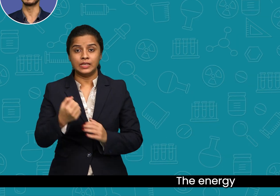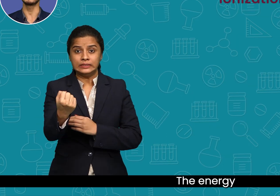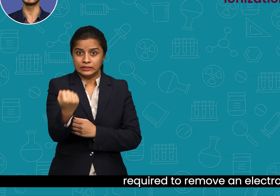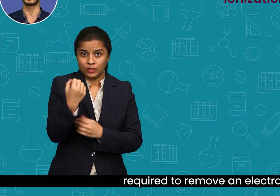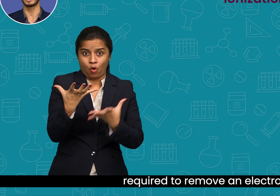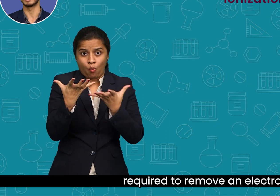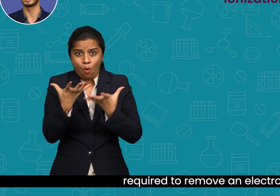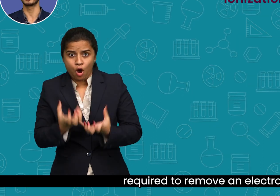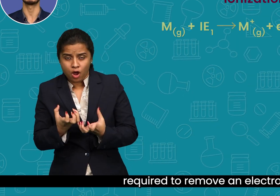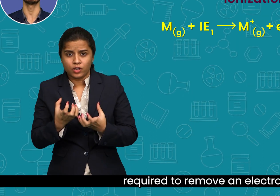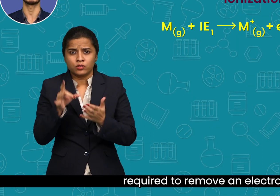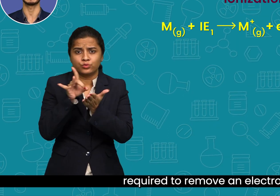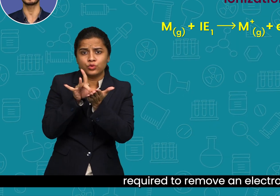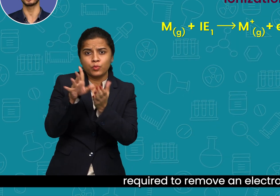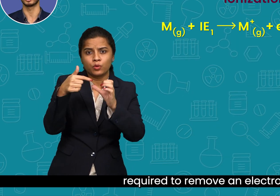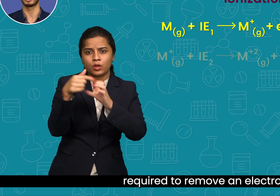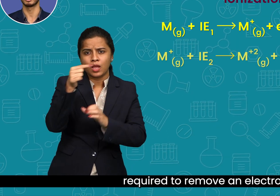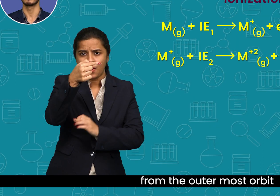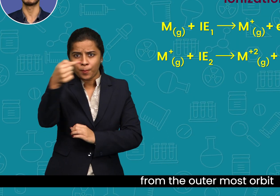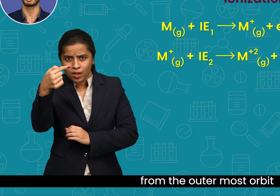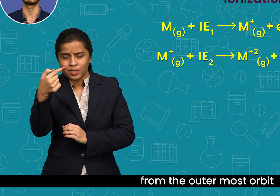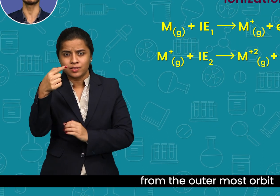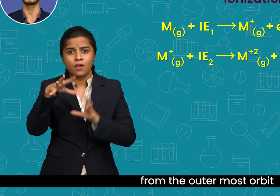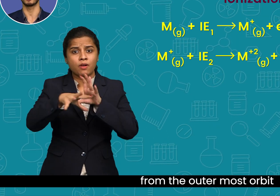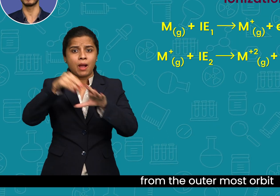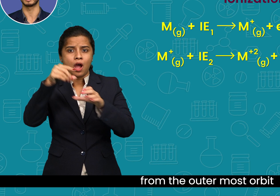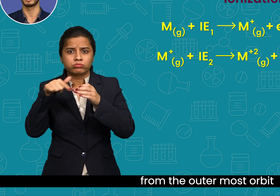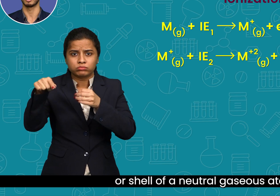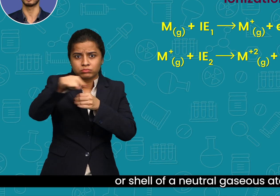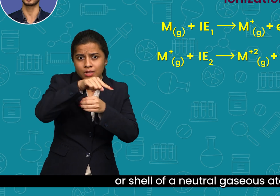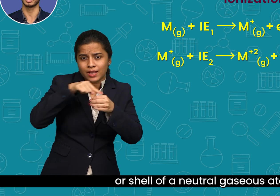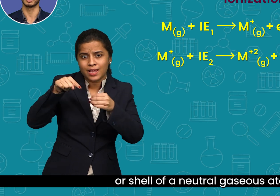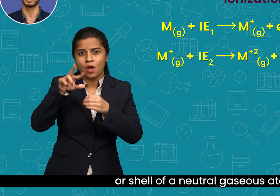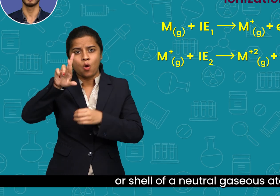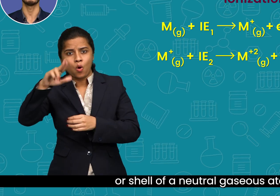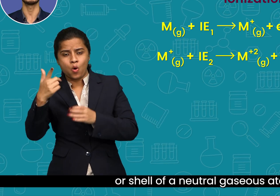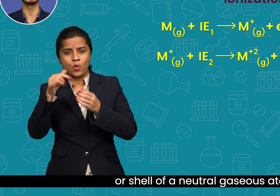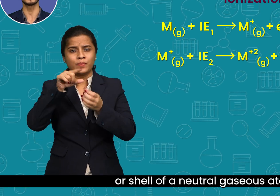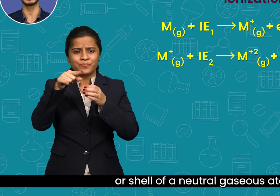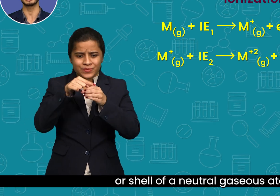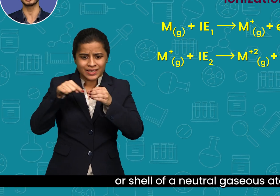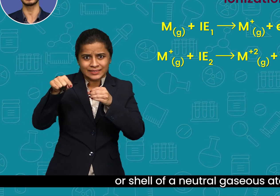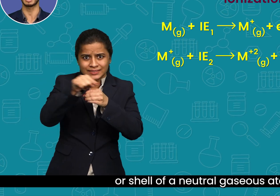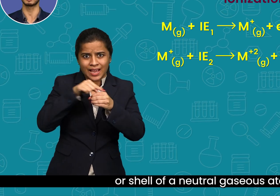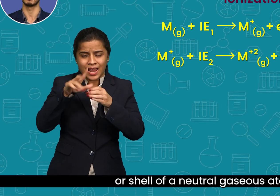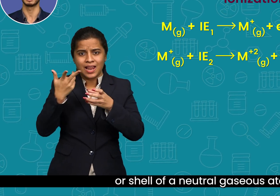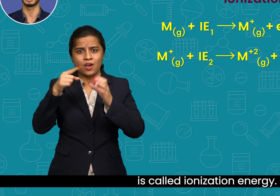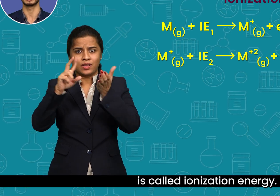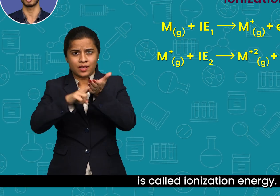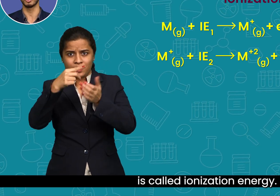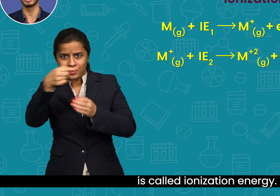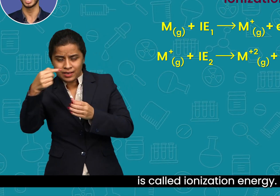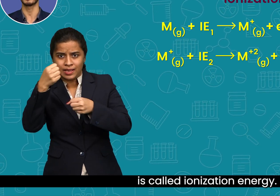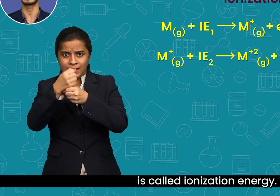The energy required to remove an electron from the outermost orbit or shell of a neutral gaseous atom